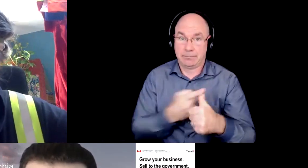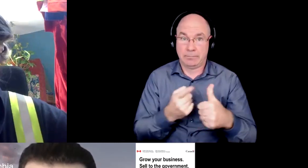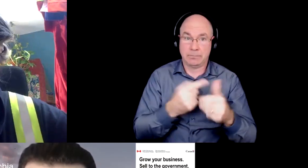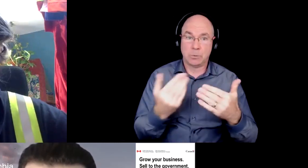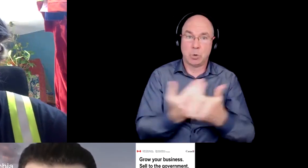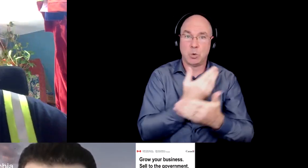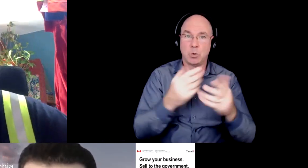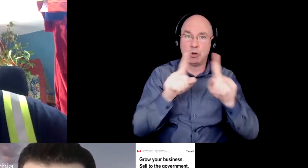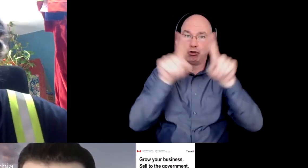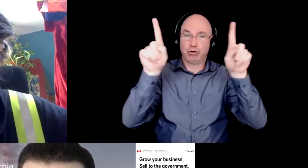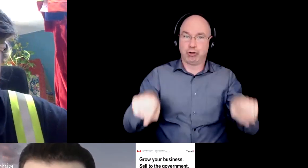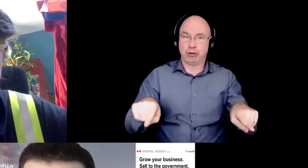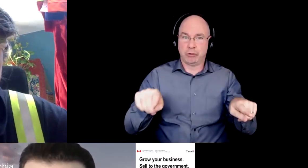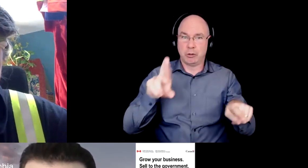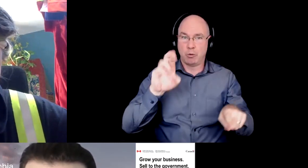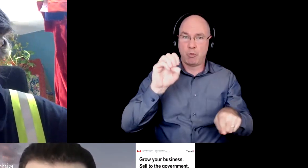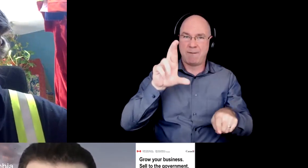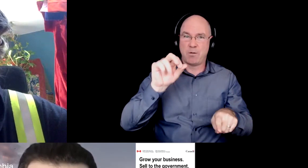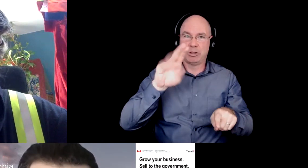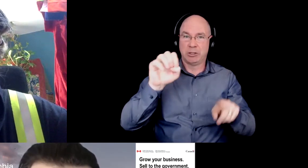reference sheet that we've published.